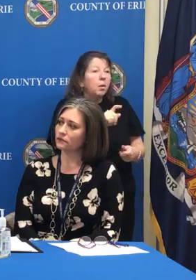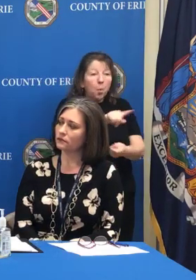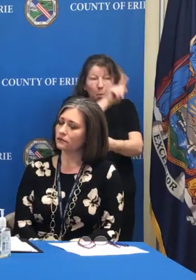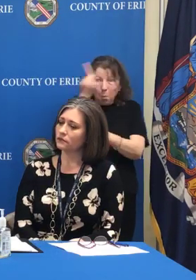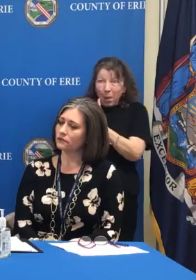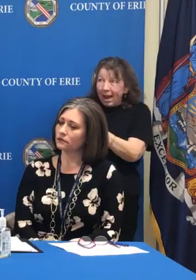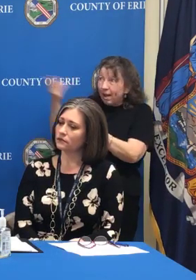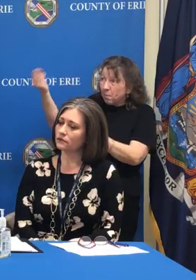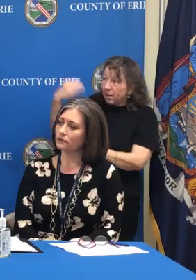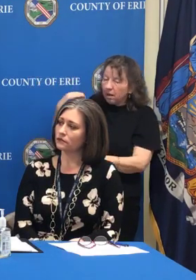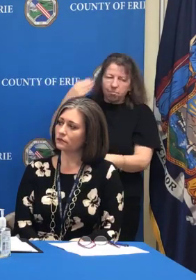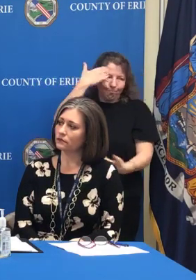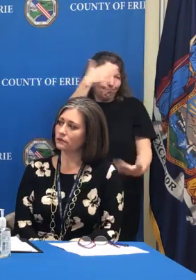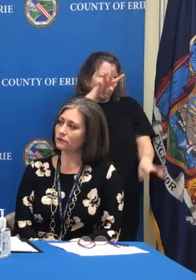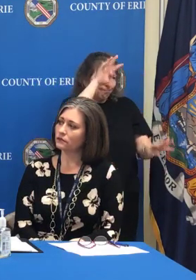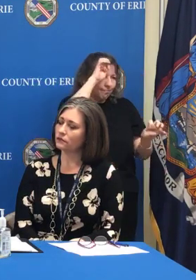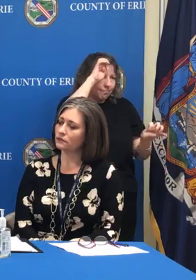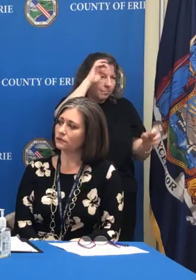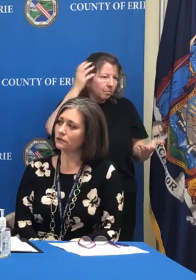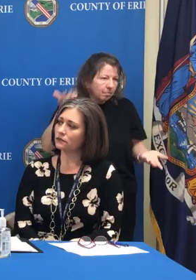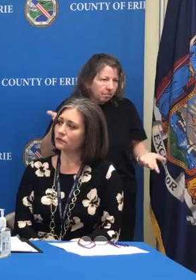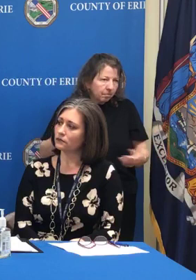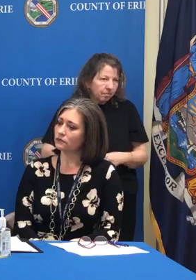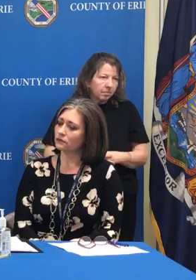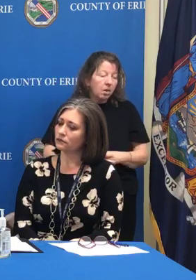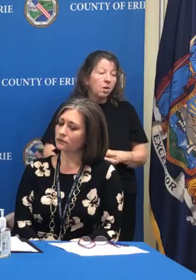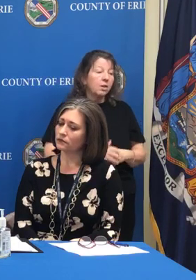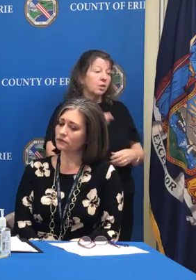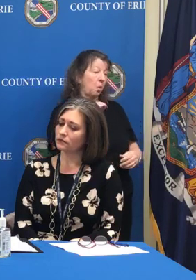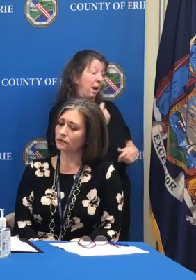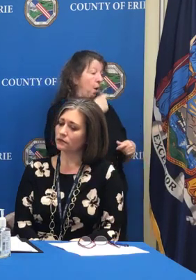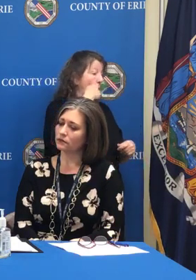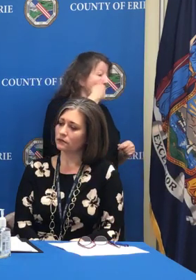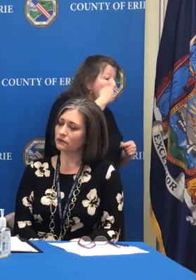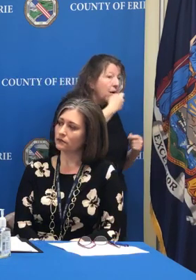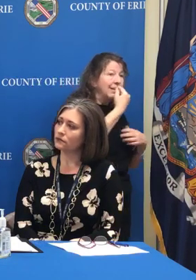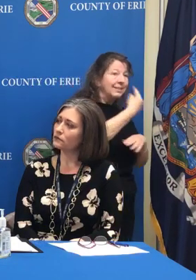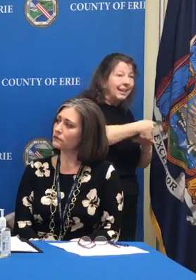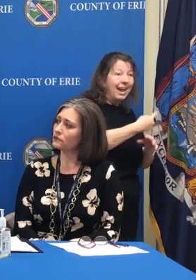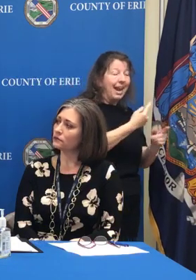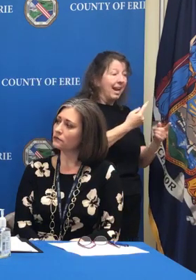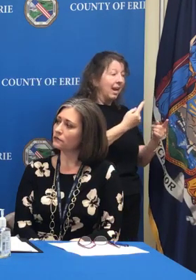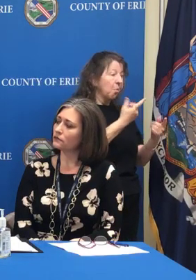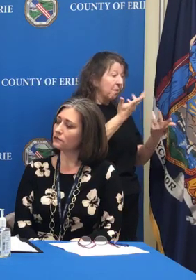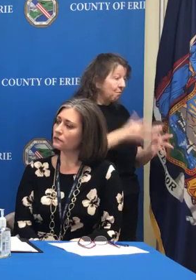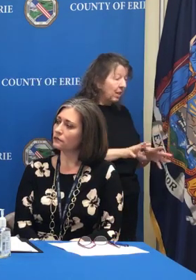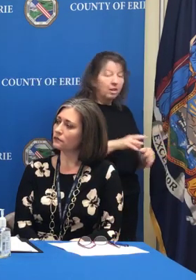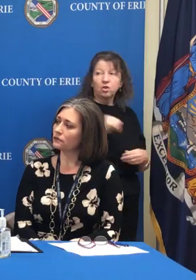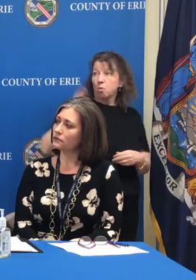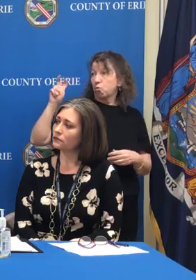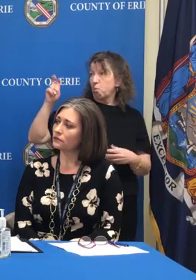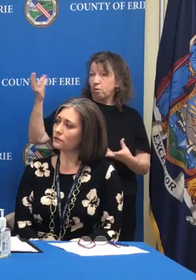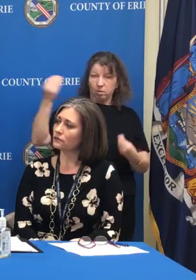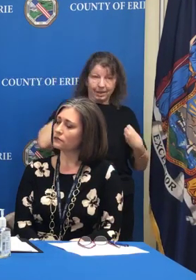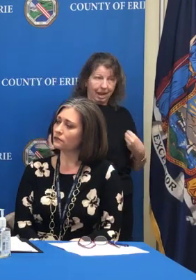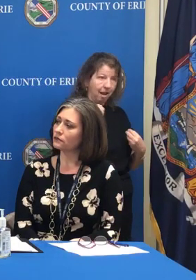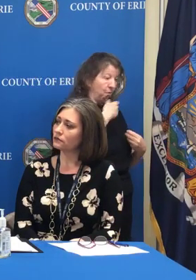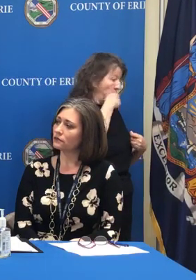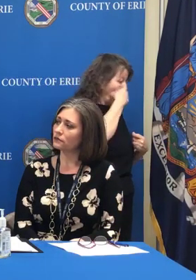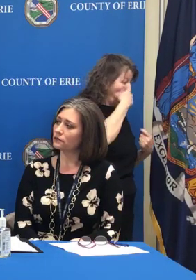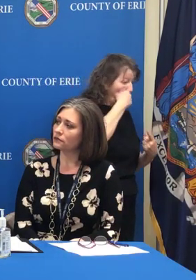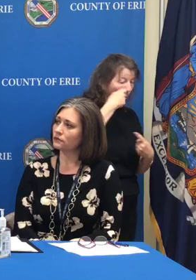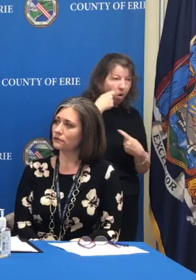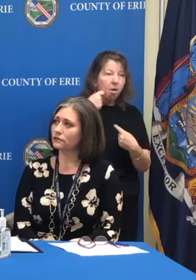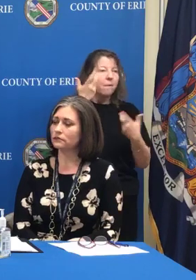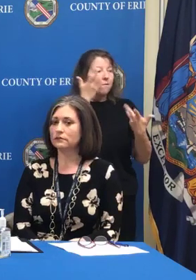of the tests that we complete today, or the swabs that we complete today, the samples that we receive, we're still going to do the tests